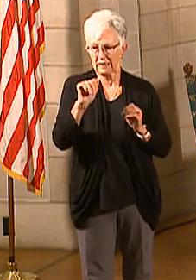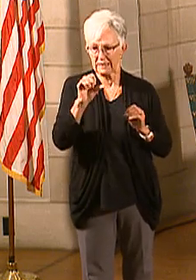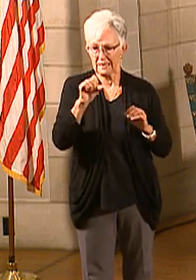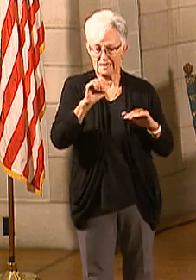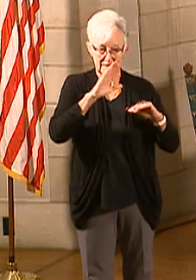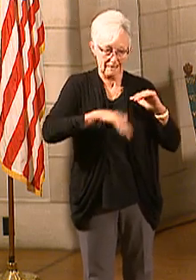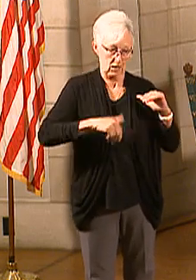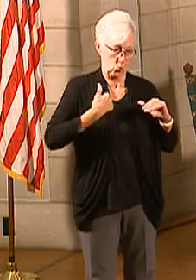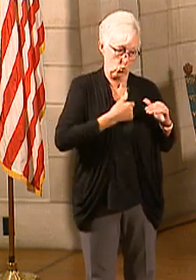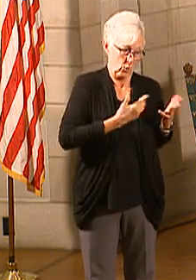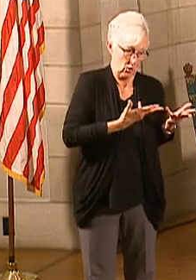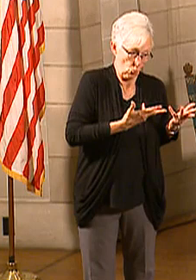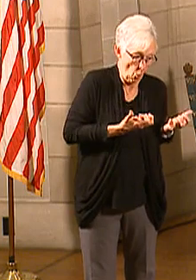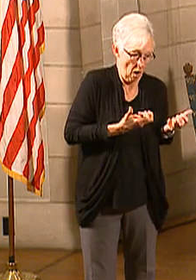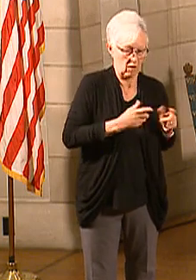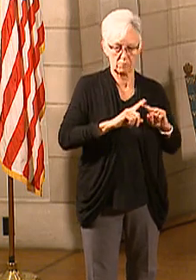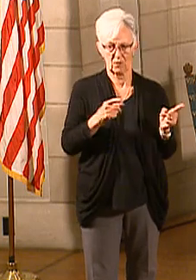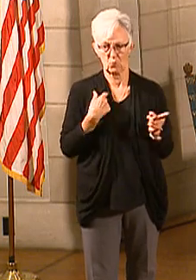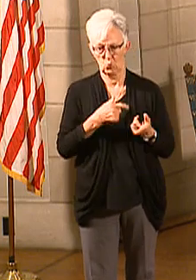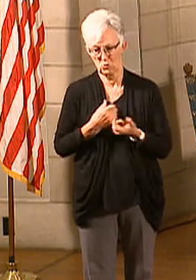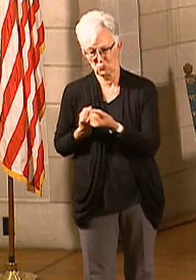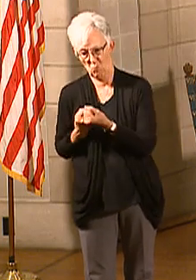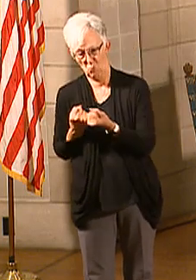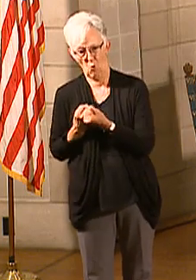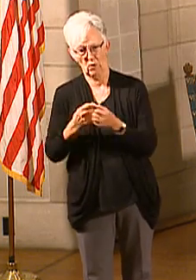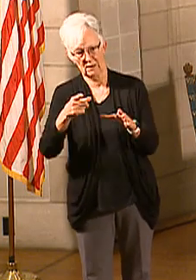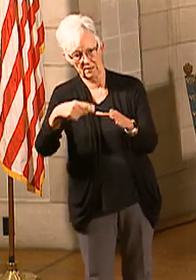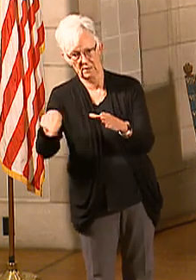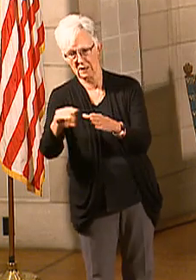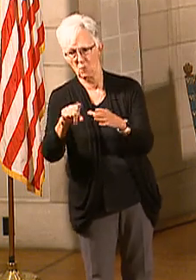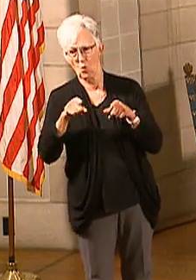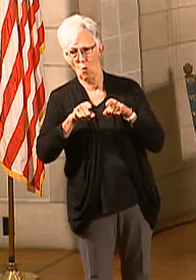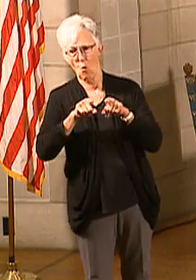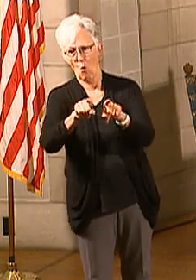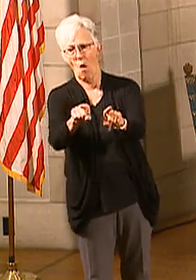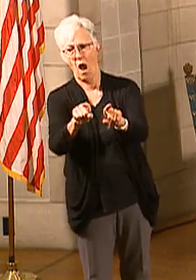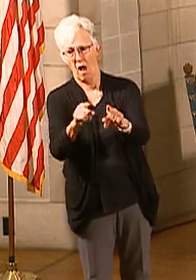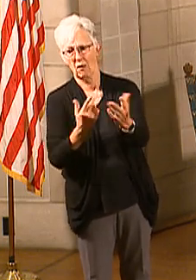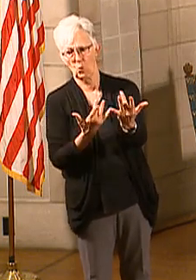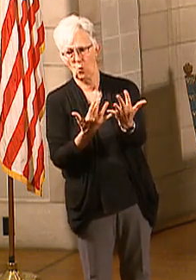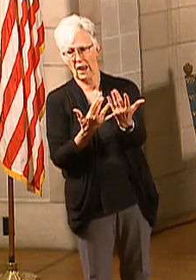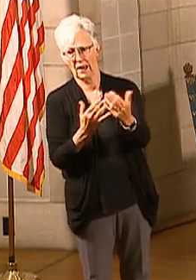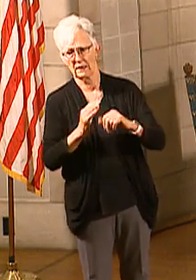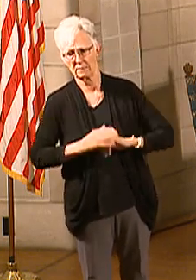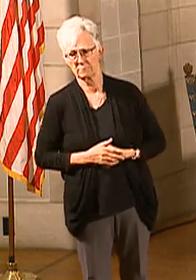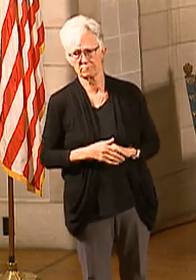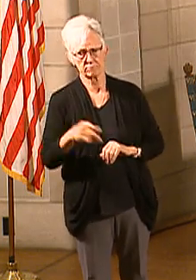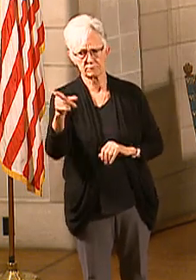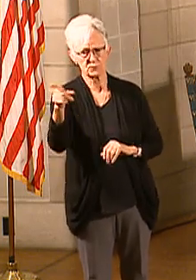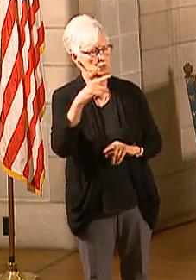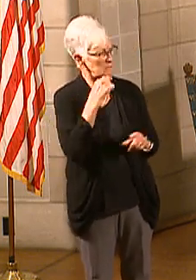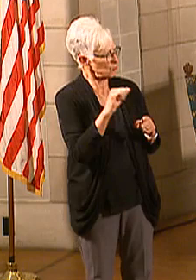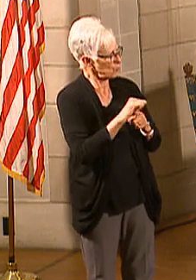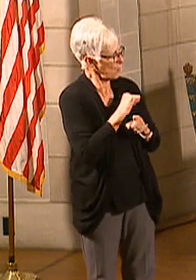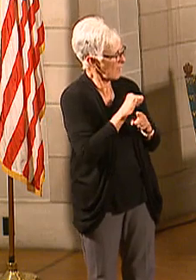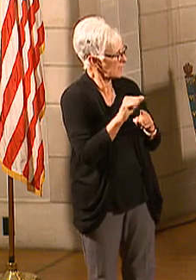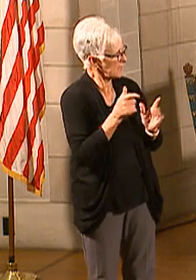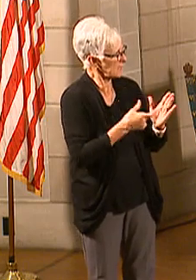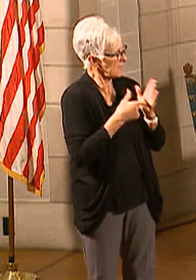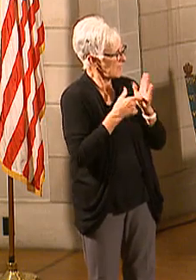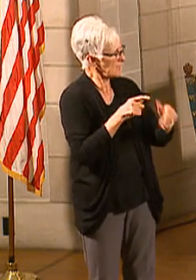being supported in the best way that we can while we're onboarding the new teammates. The training period is lengthy, how